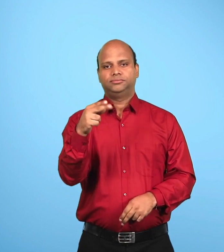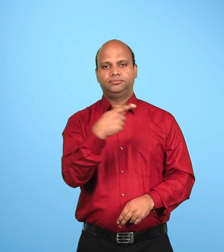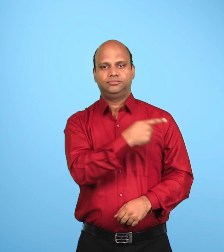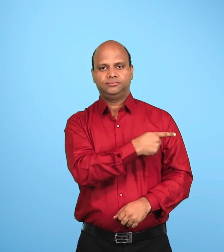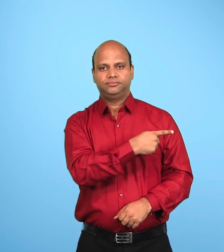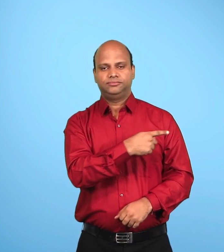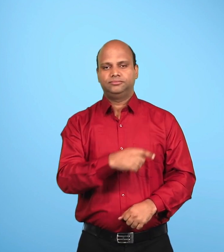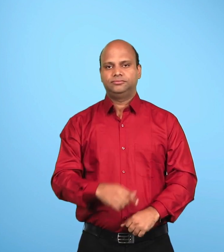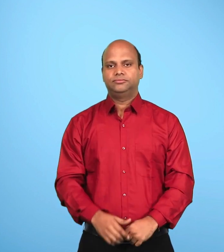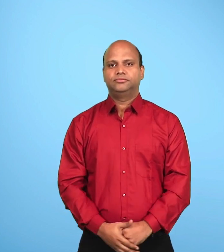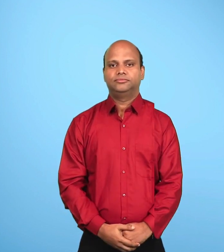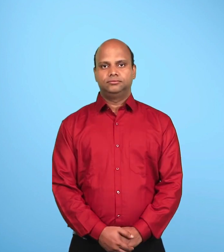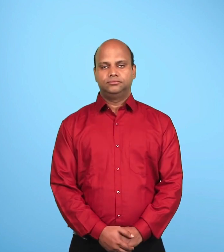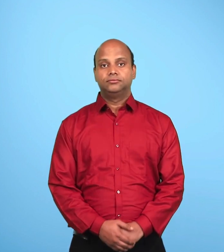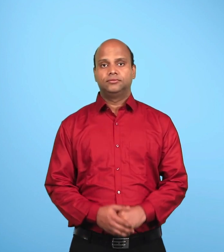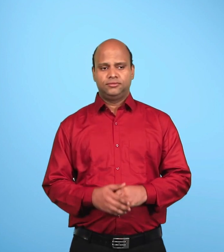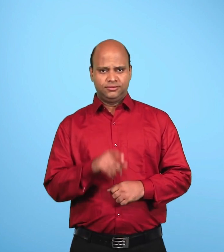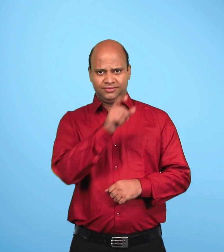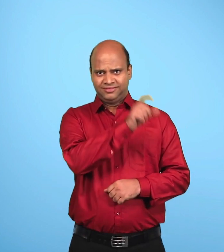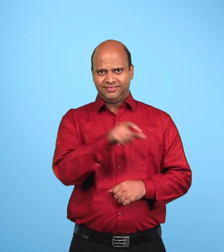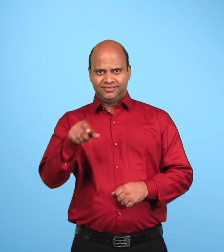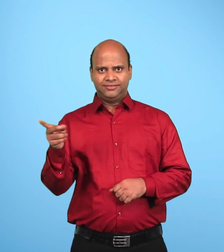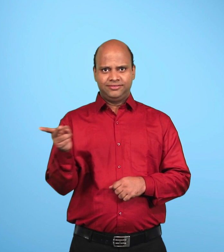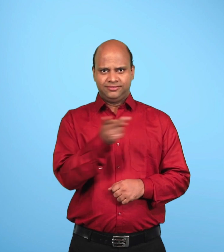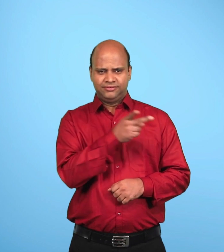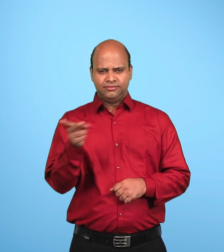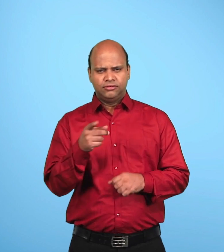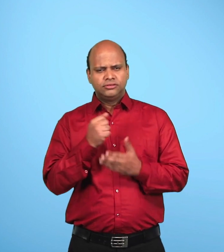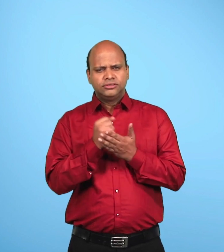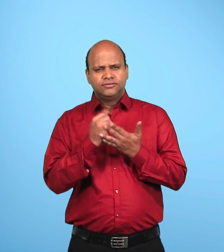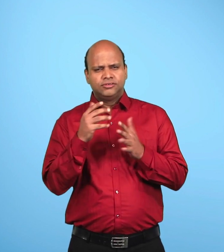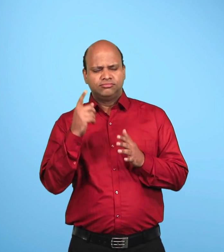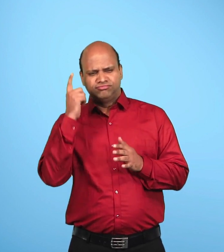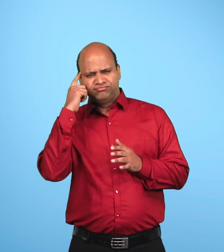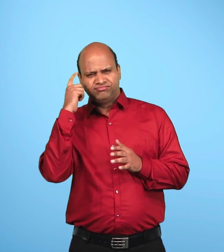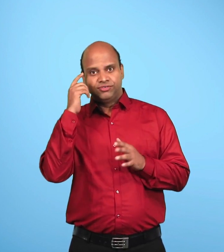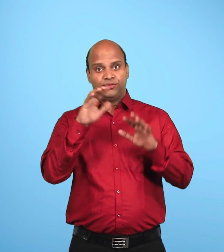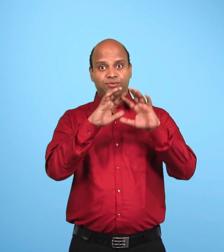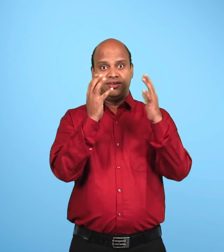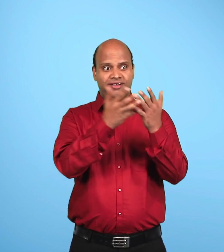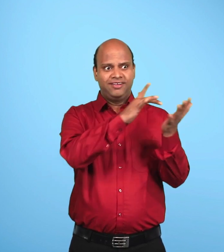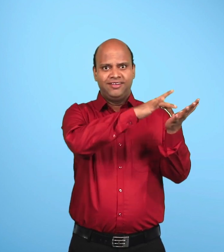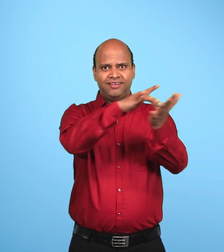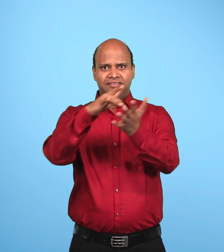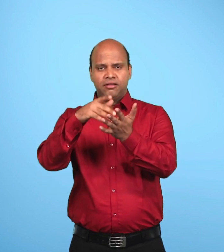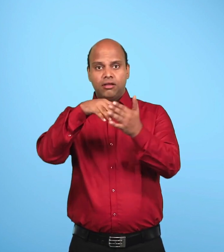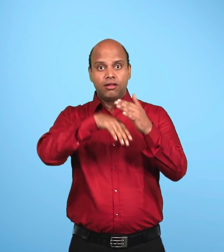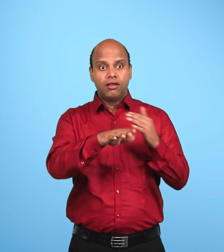of various kinds. They tried to think of a place on earth where there may not be